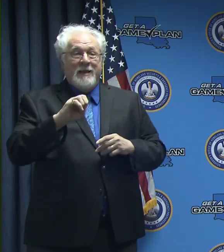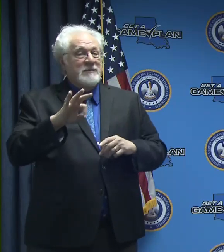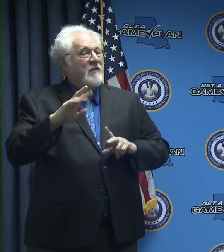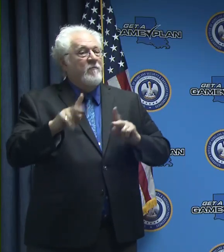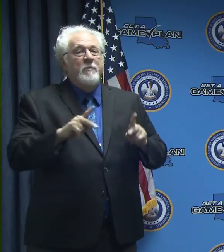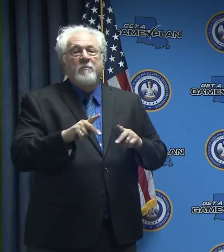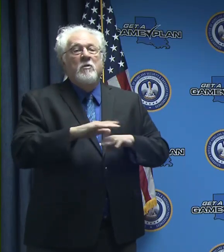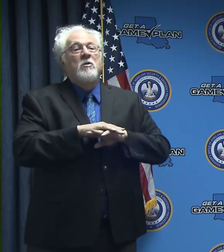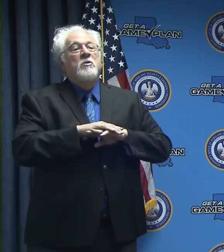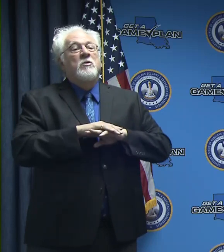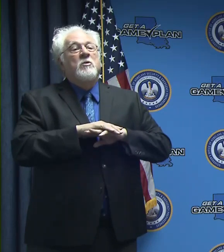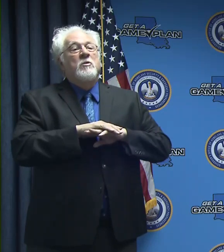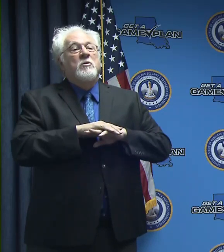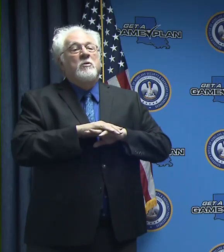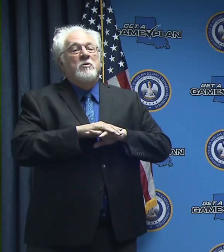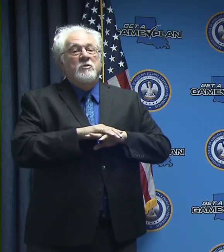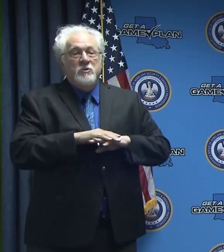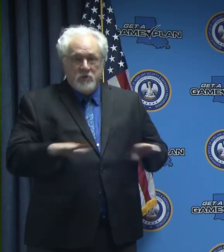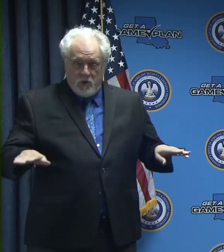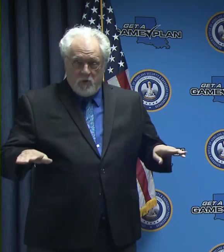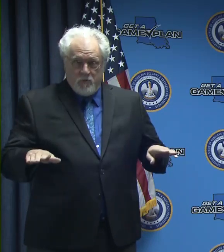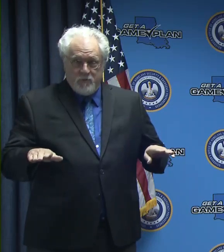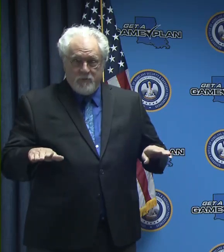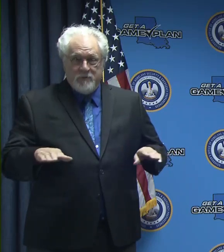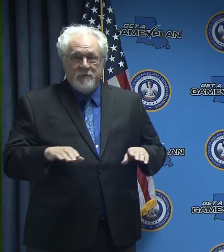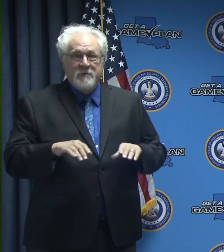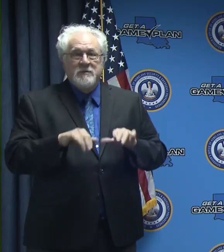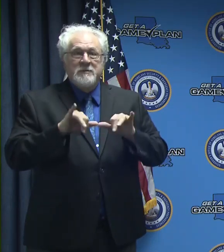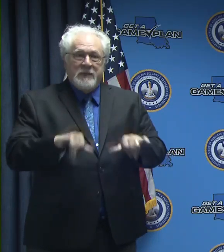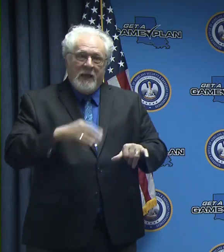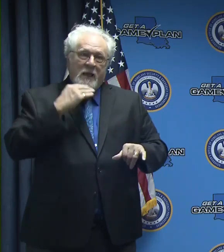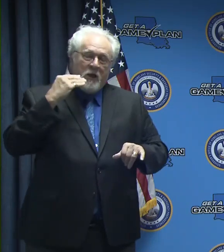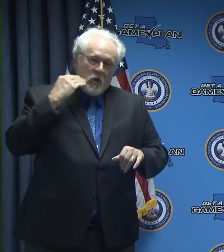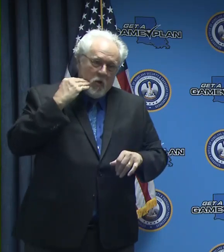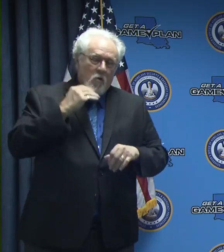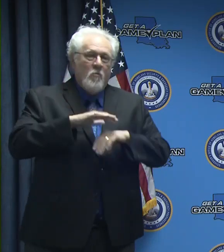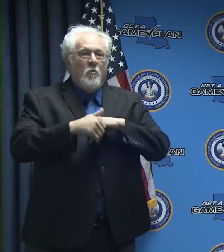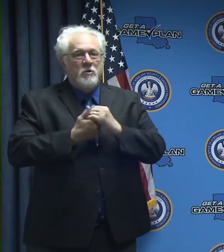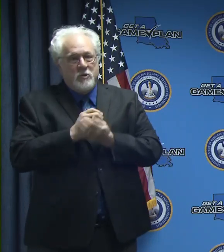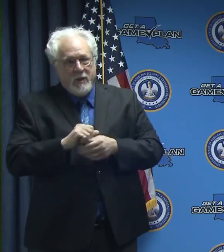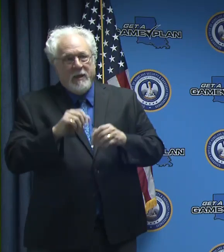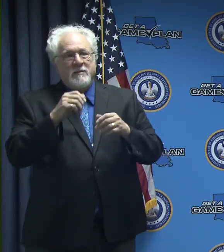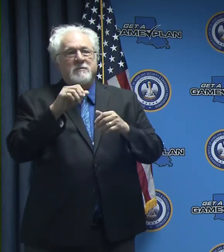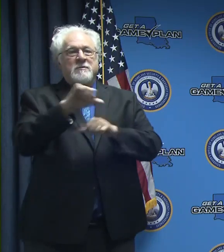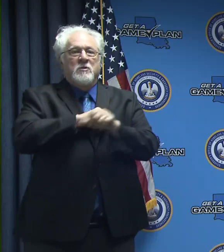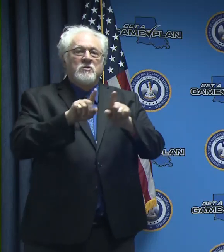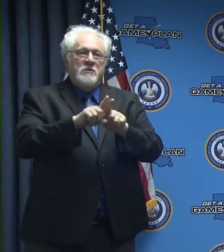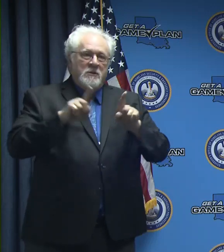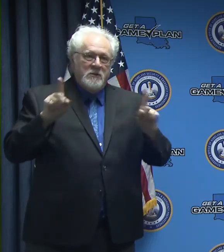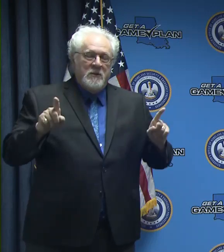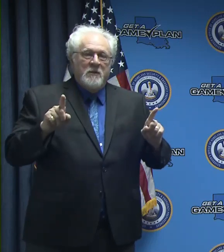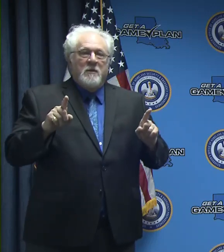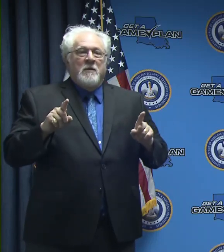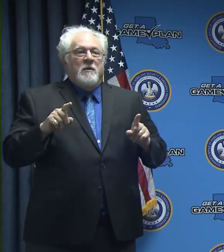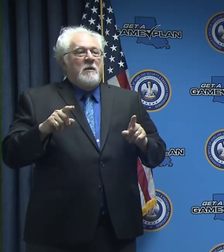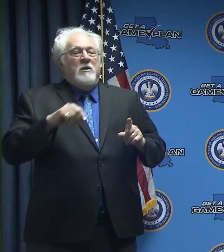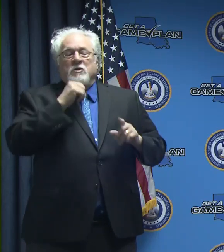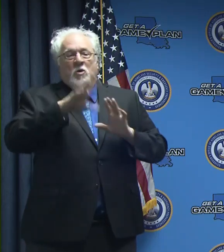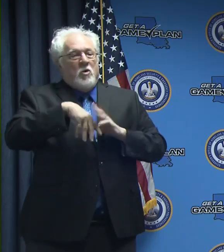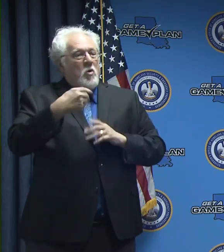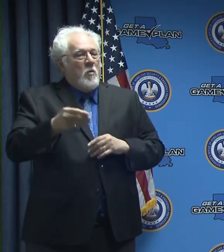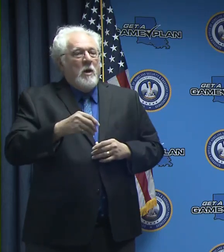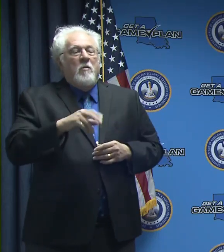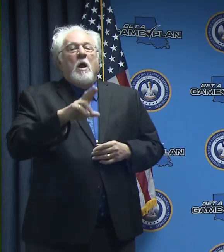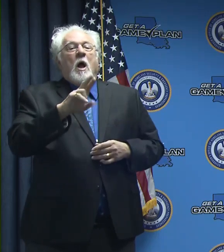don't do what they're being asked to do. And that is to make sure that they're staying at home, don't go out unless it's